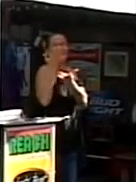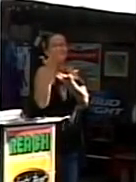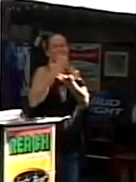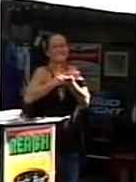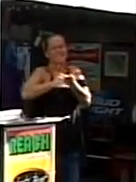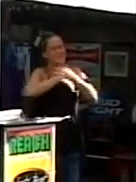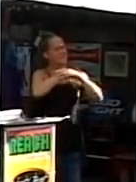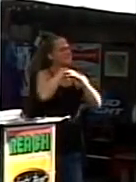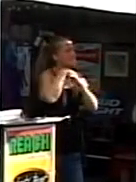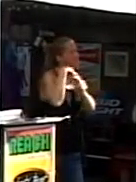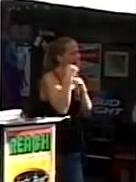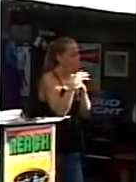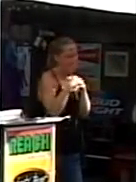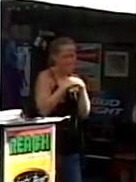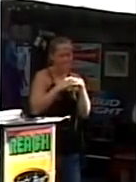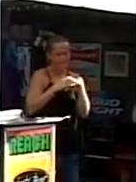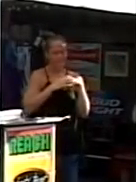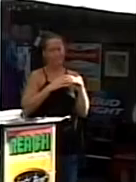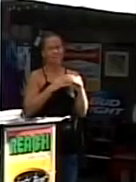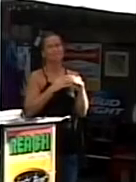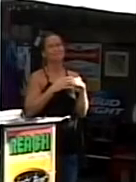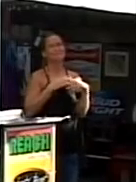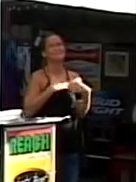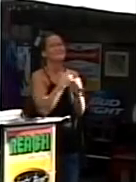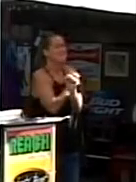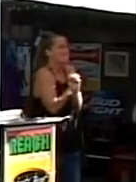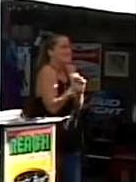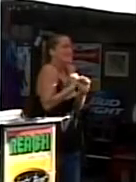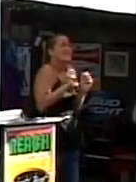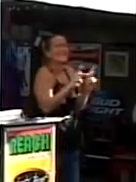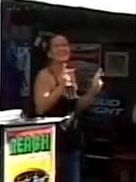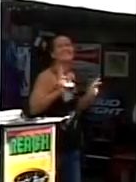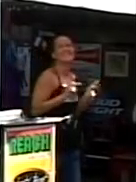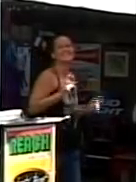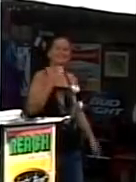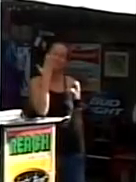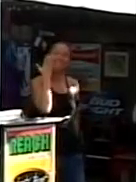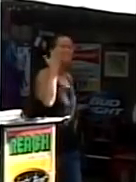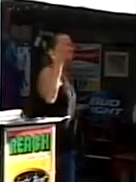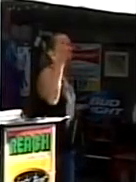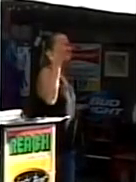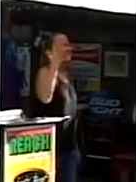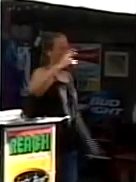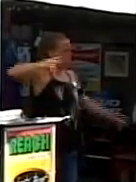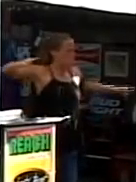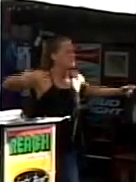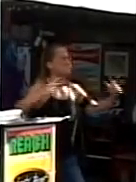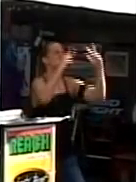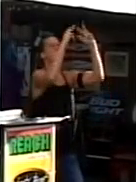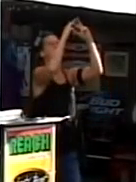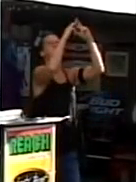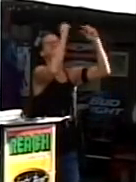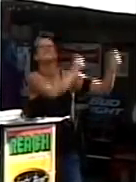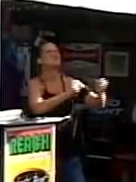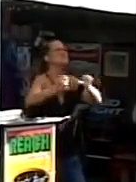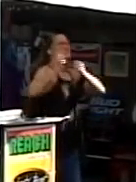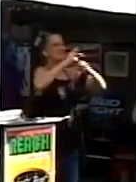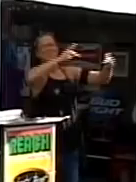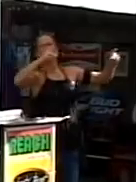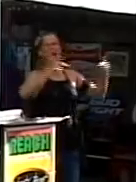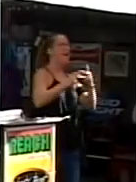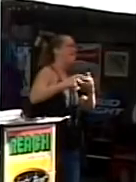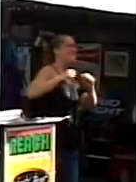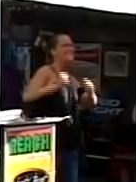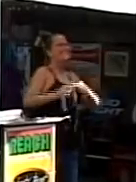love. My comfort, my shelter, tower of refuge and